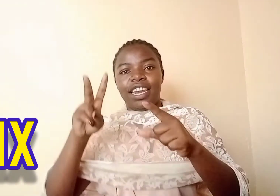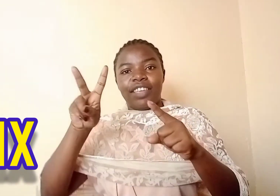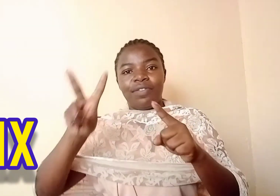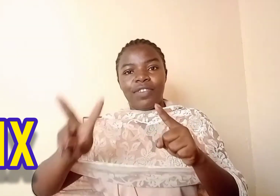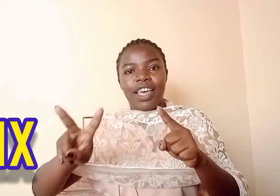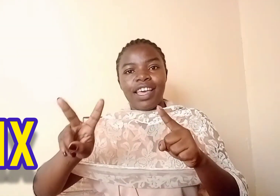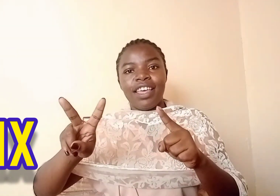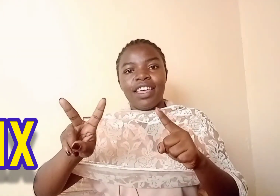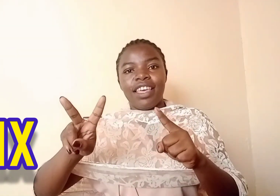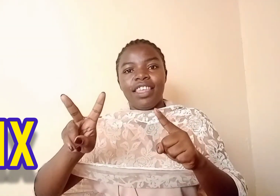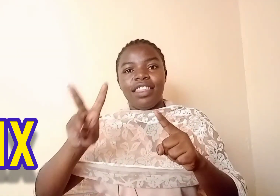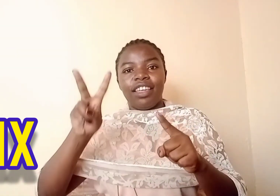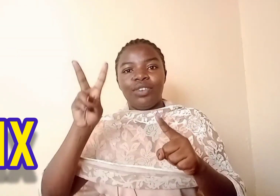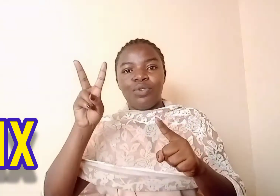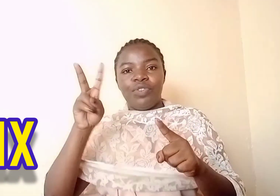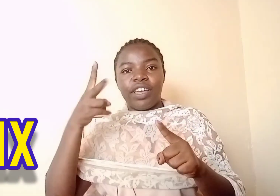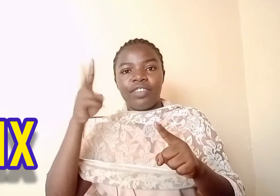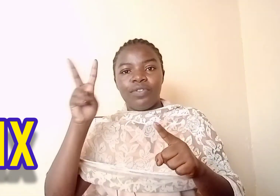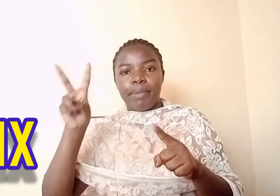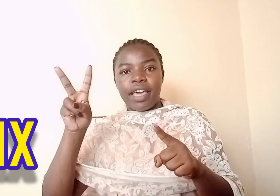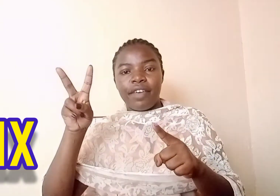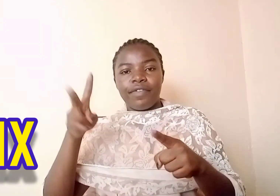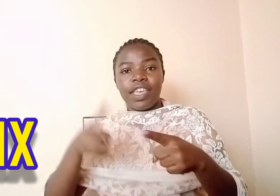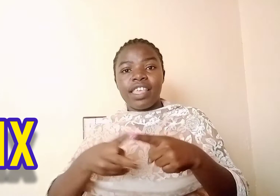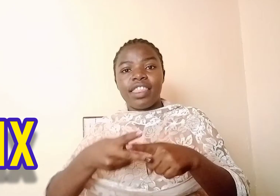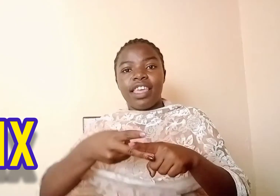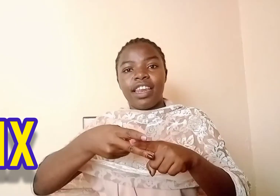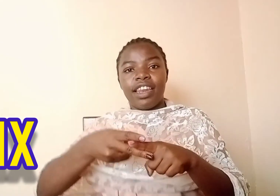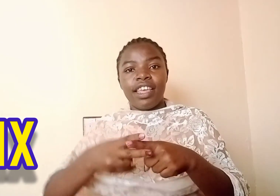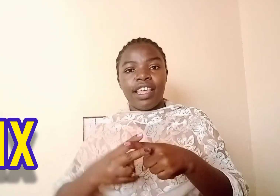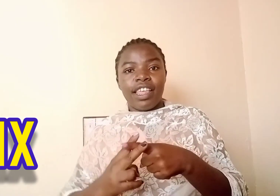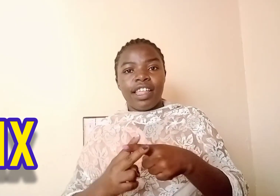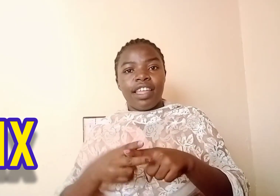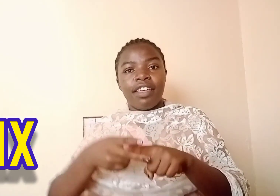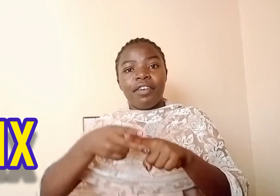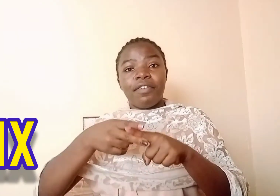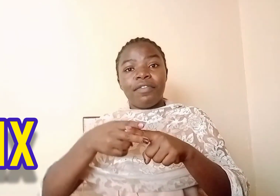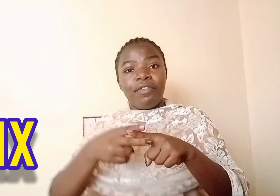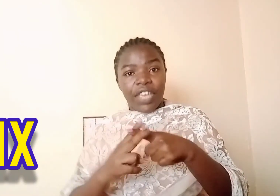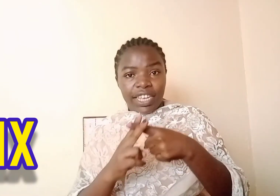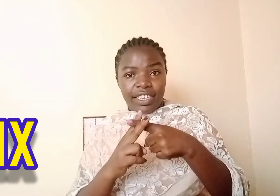Index finger and the two fingers forming a V then. Fix.